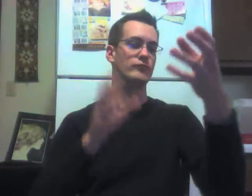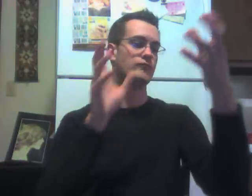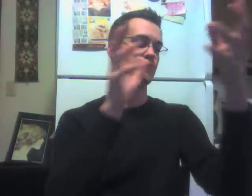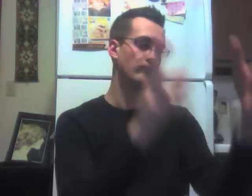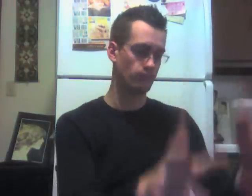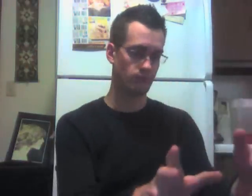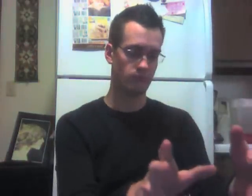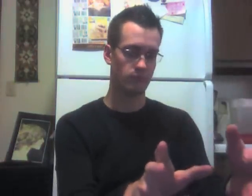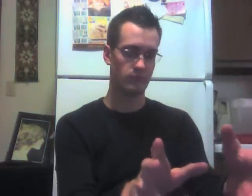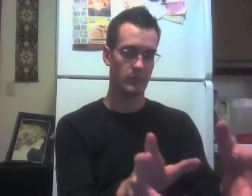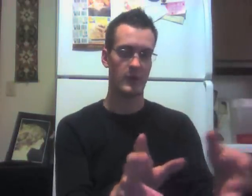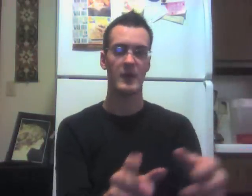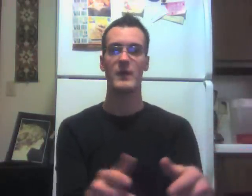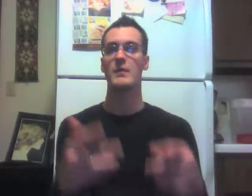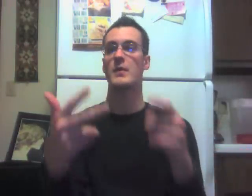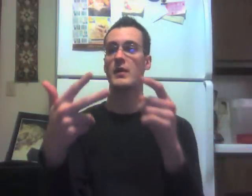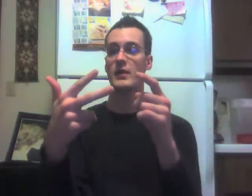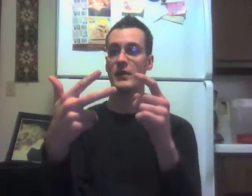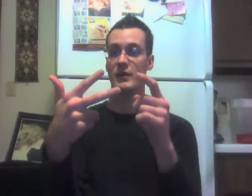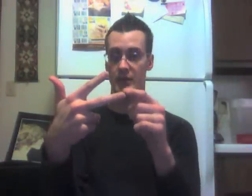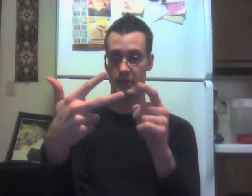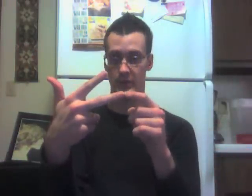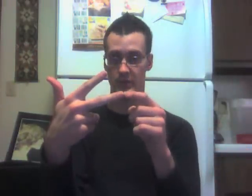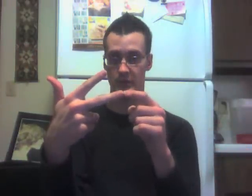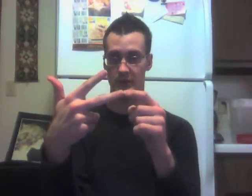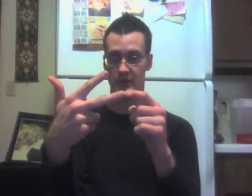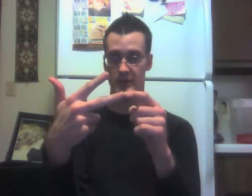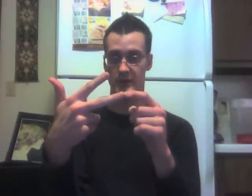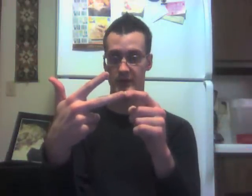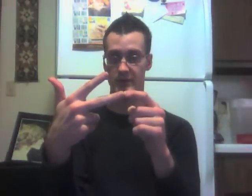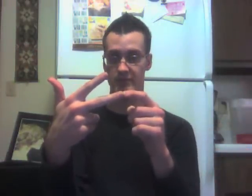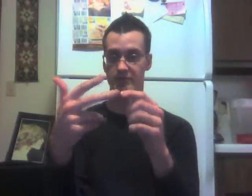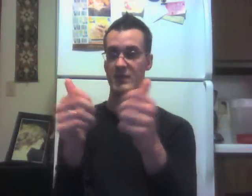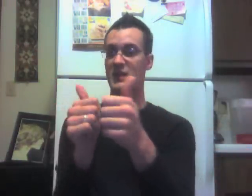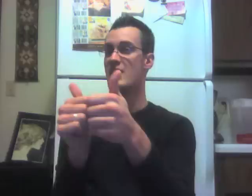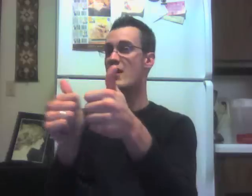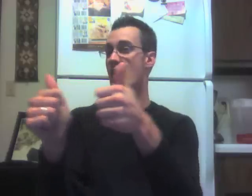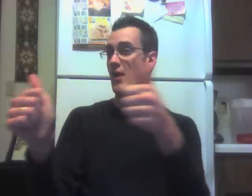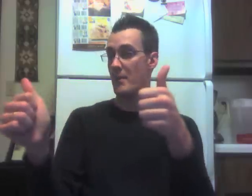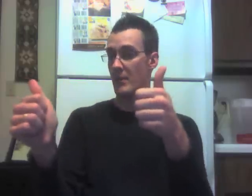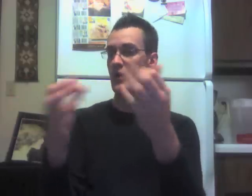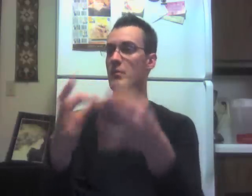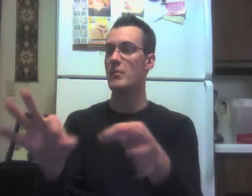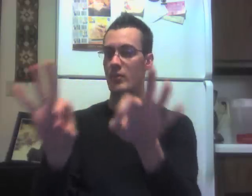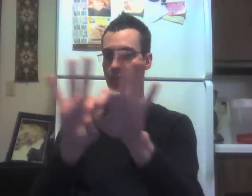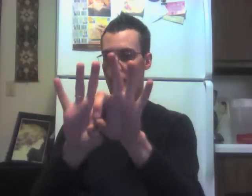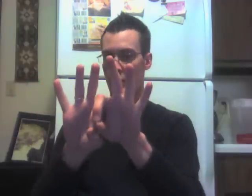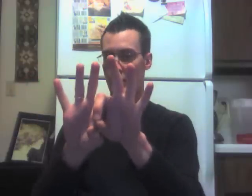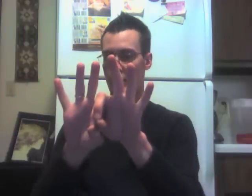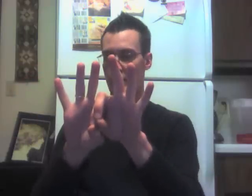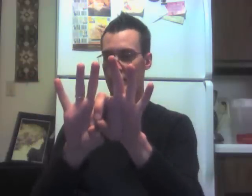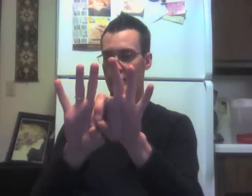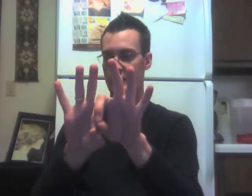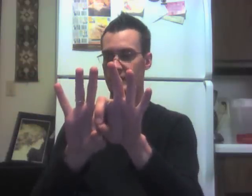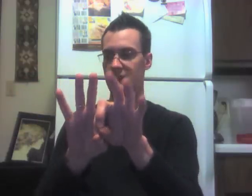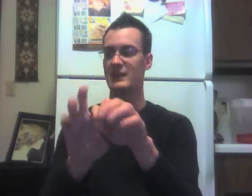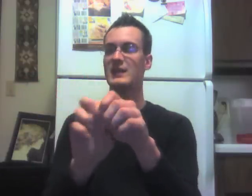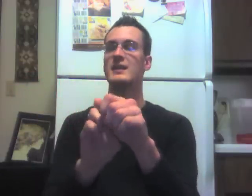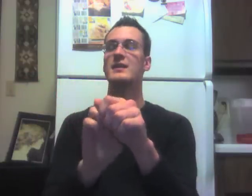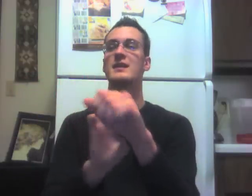When planting more than one rose bush, spacing becomes important. Plant rose bushes at least 18 inches